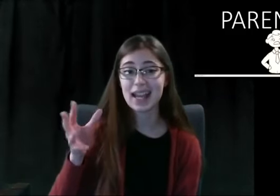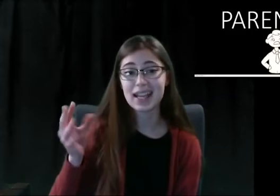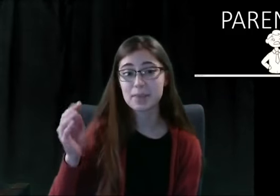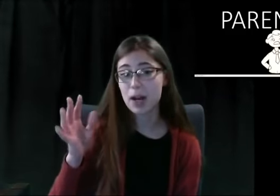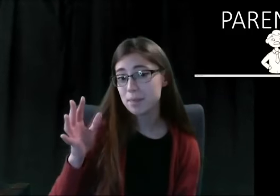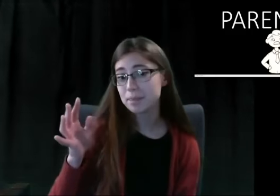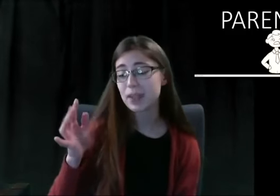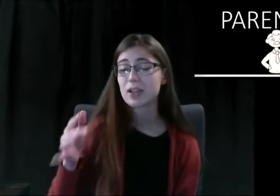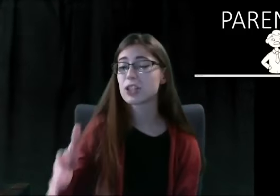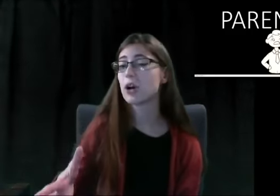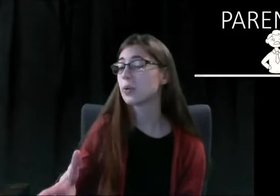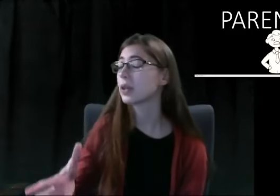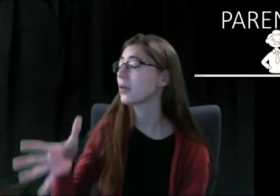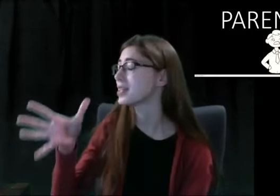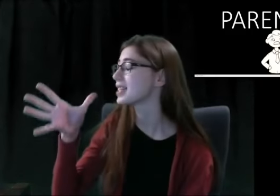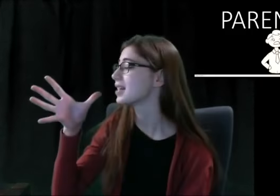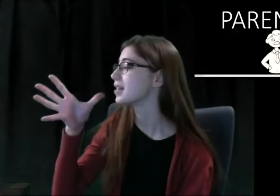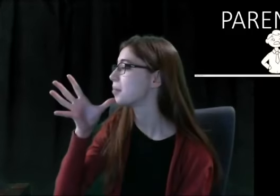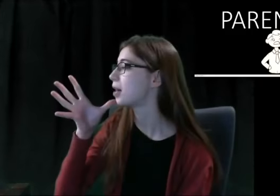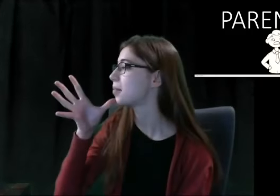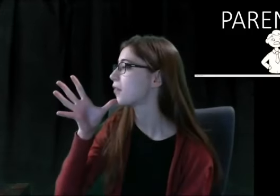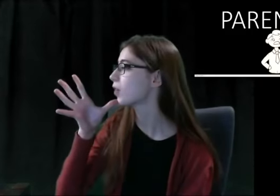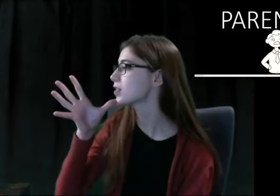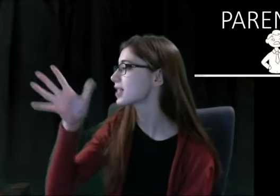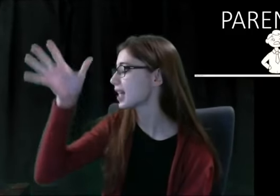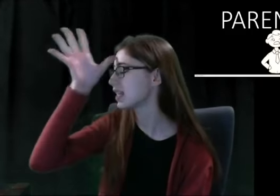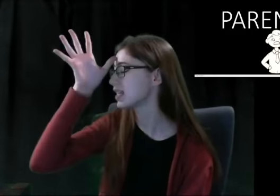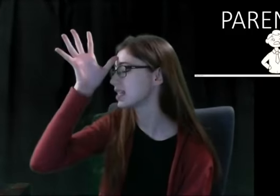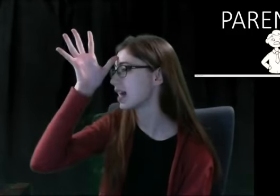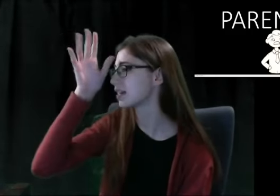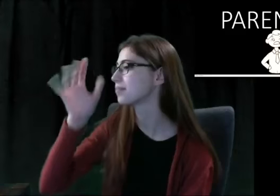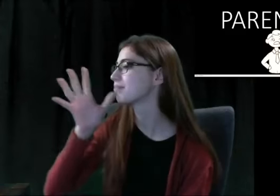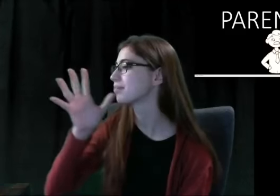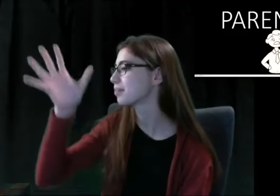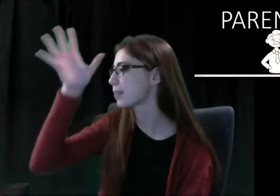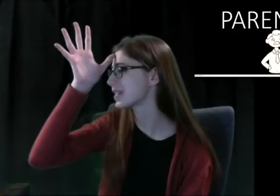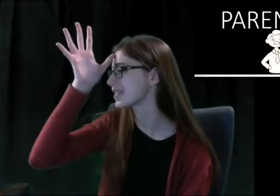mom. So you are going to sign mom first and then dad. Parents.